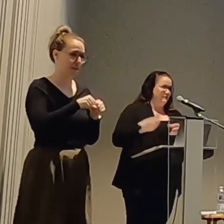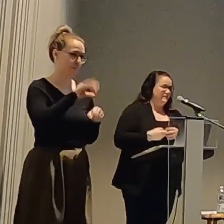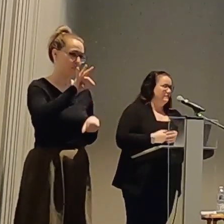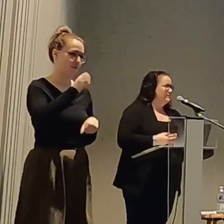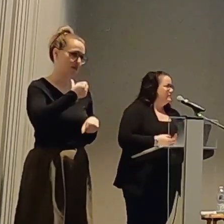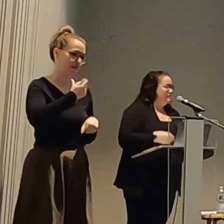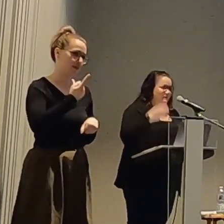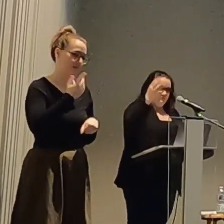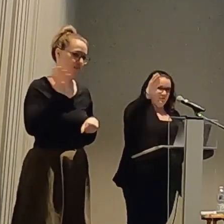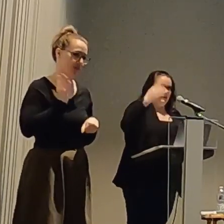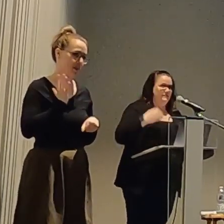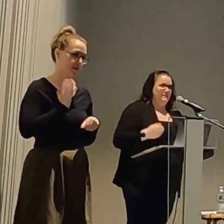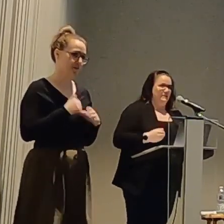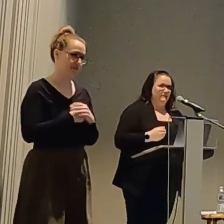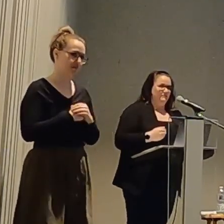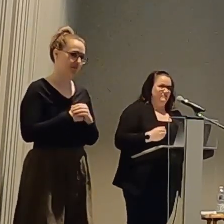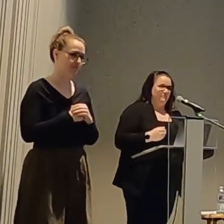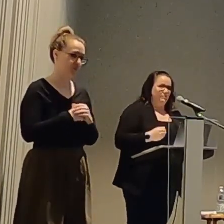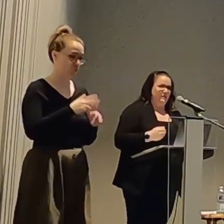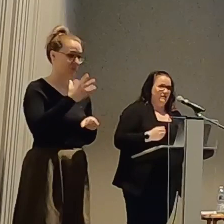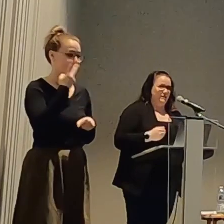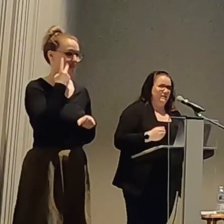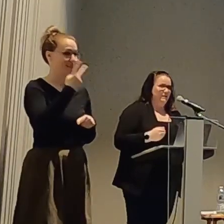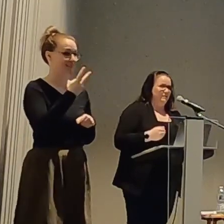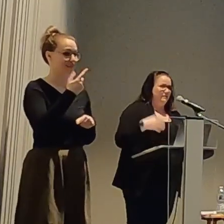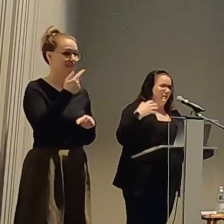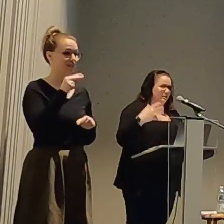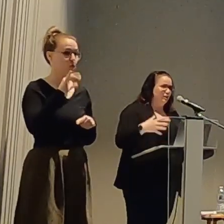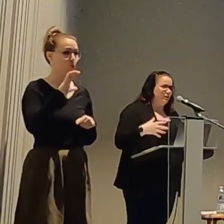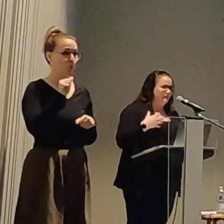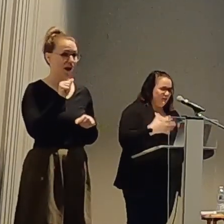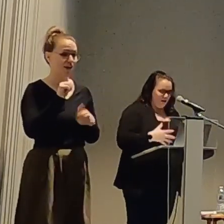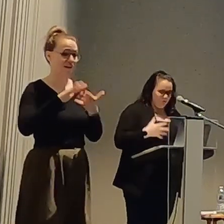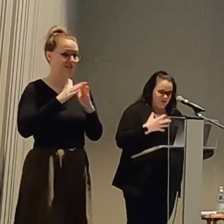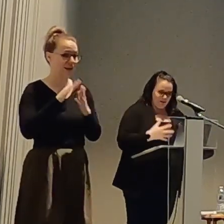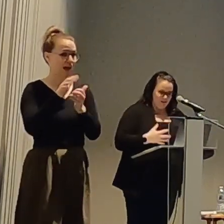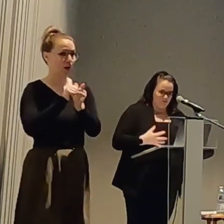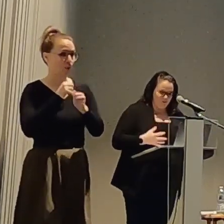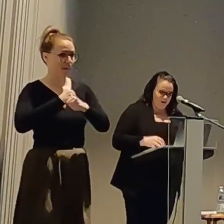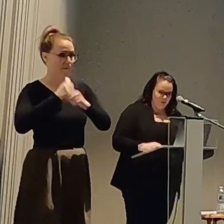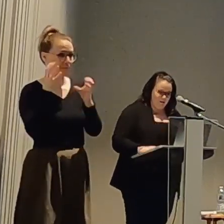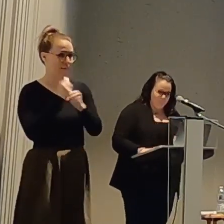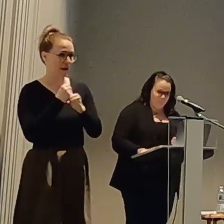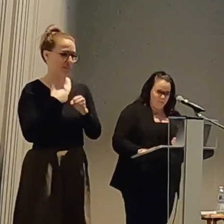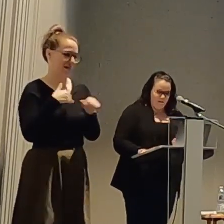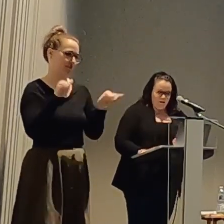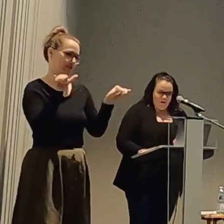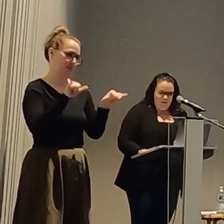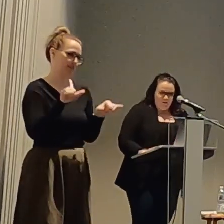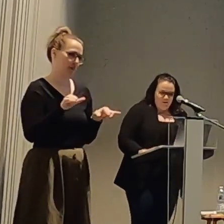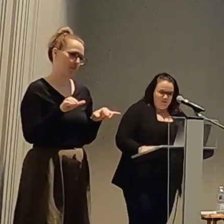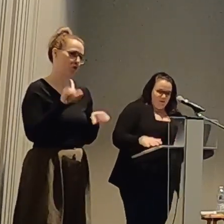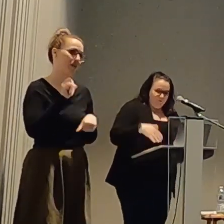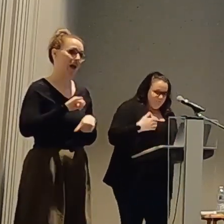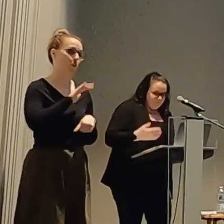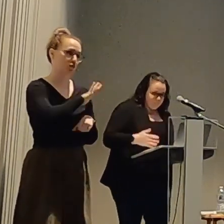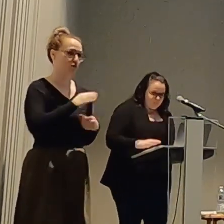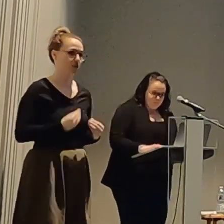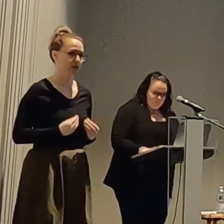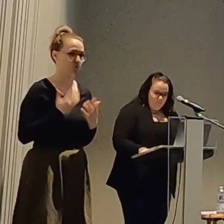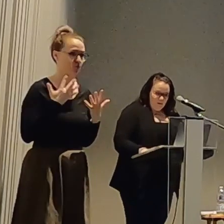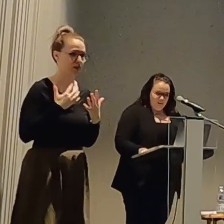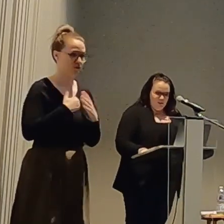September 11th when they see Guernica here, and they learned that was her inspiration.